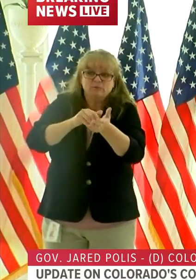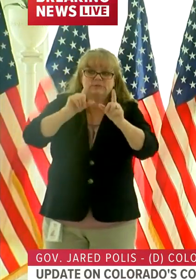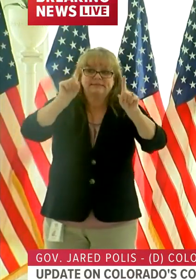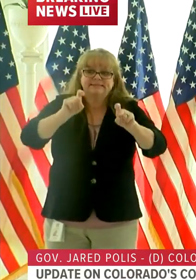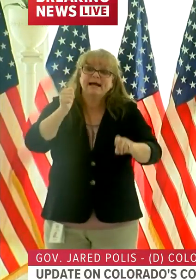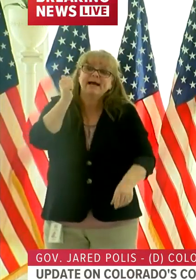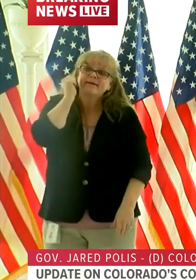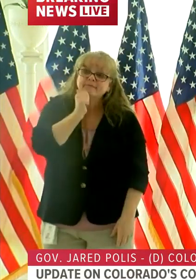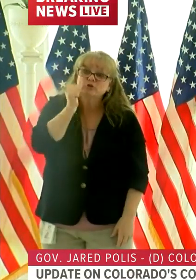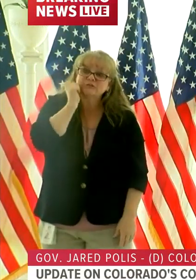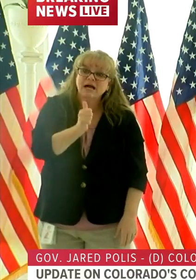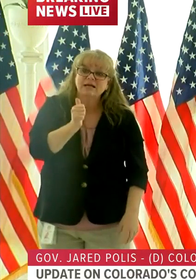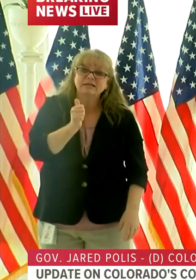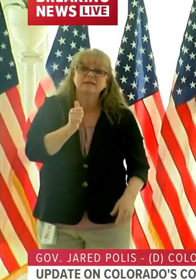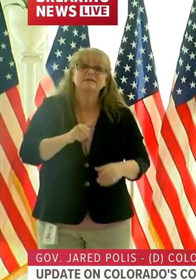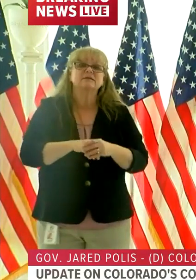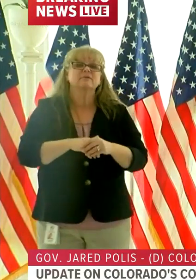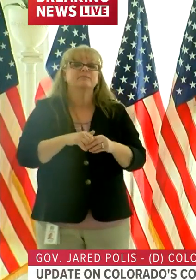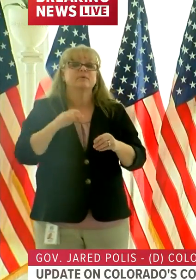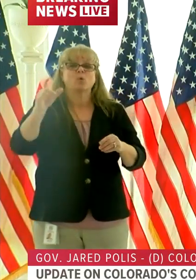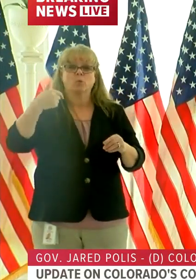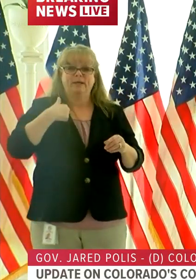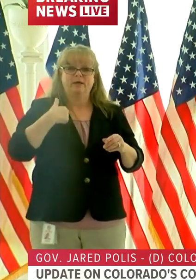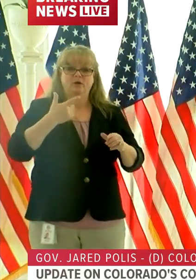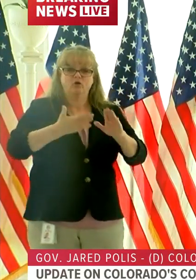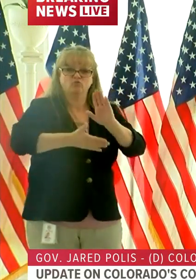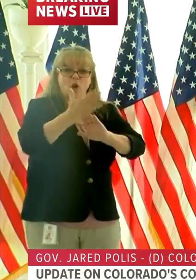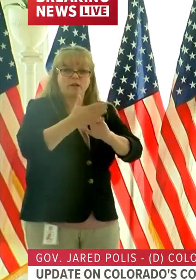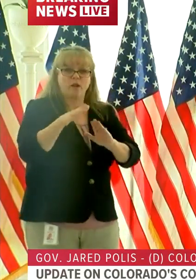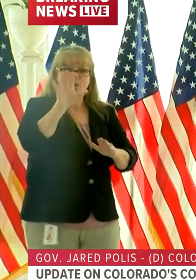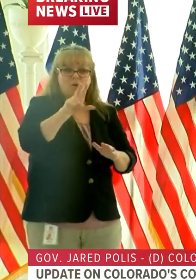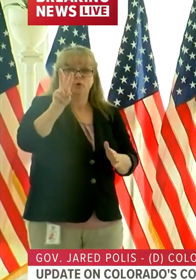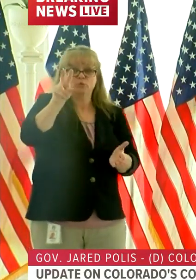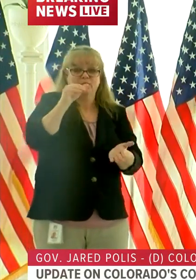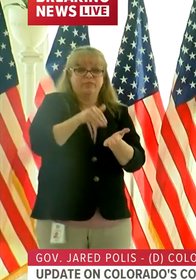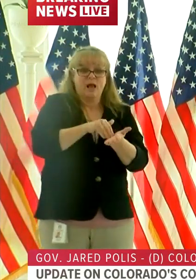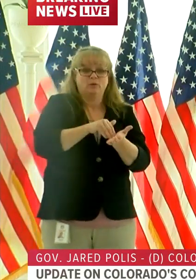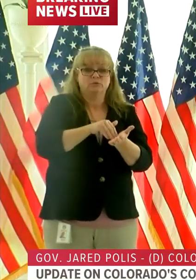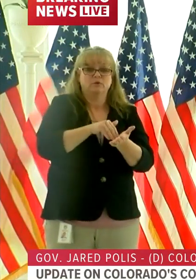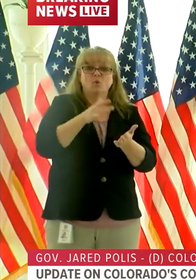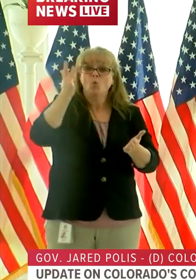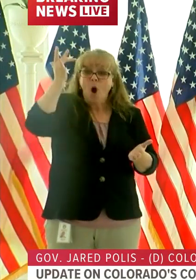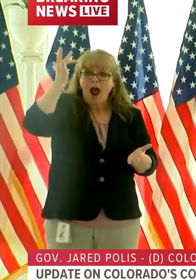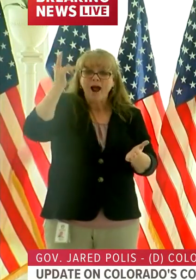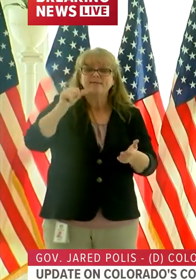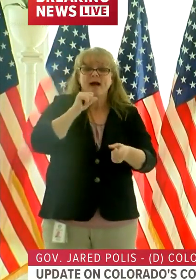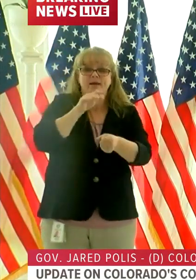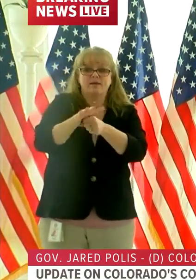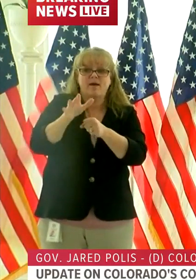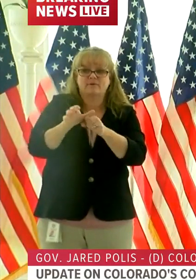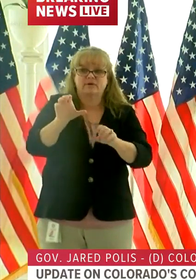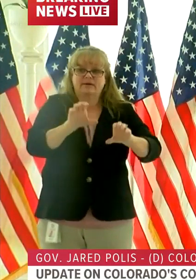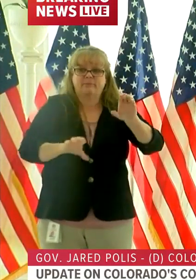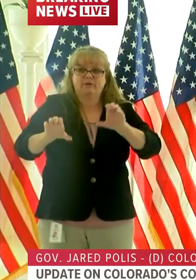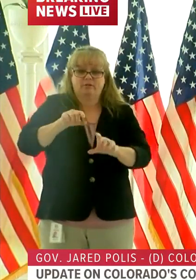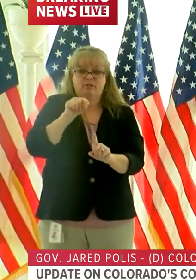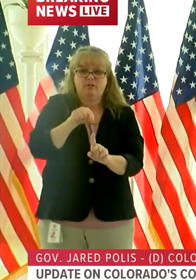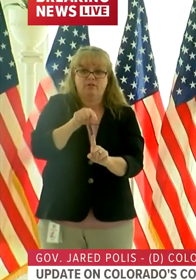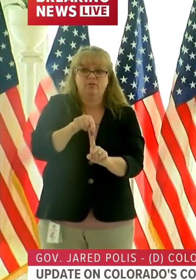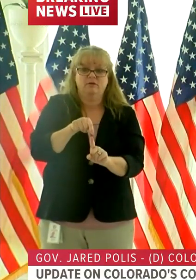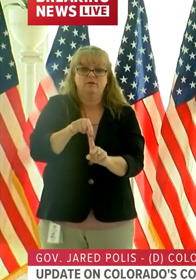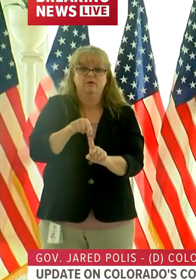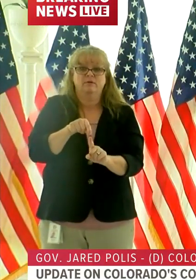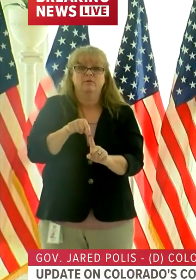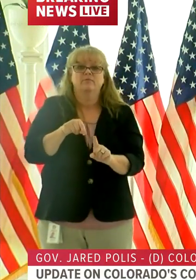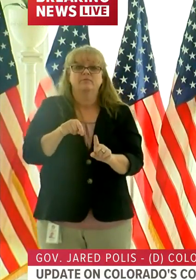is two reasons. One is lack of reagent, meaning we don't have the viral reagent for those tests. We're acquiring